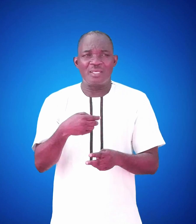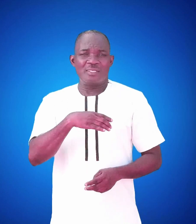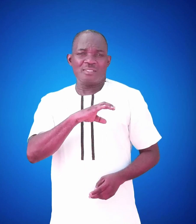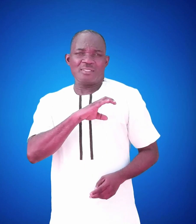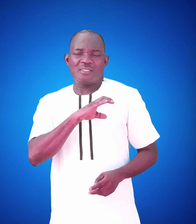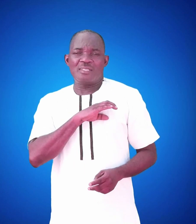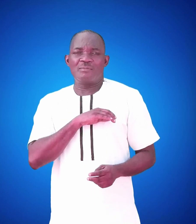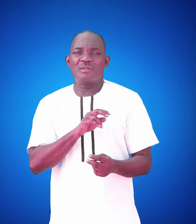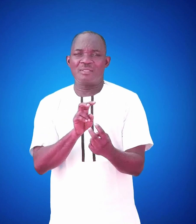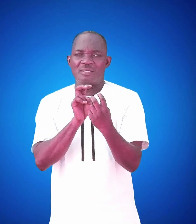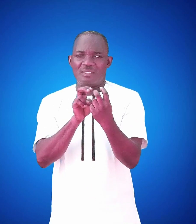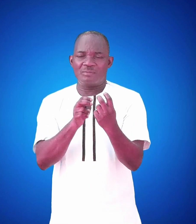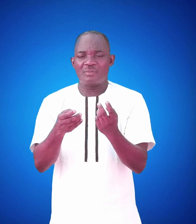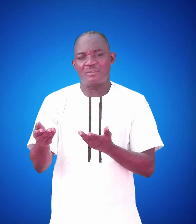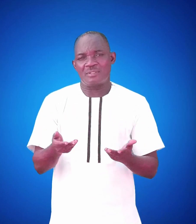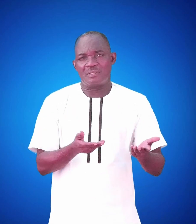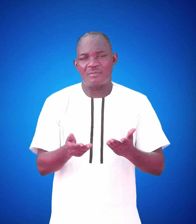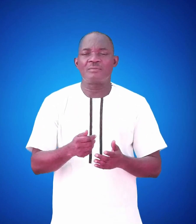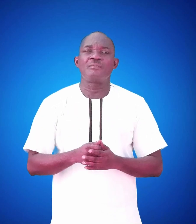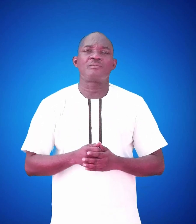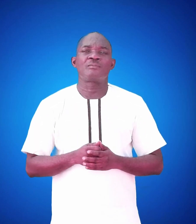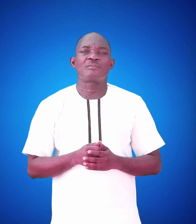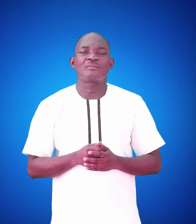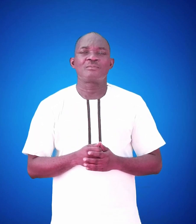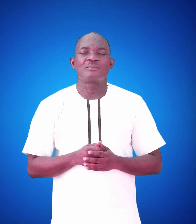Citizen Engagement Services.